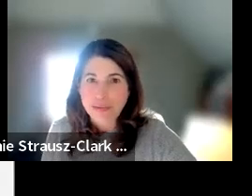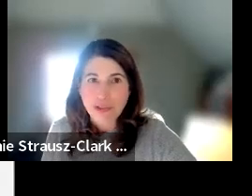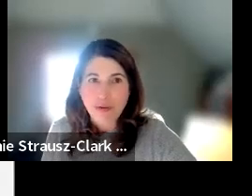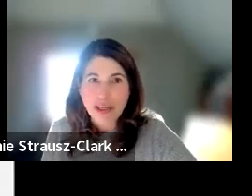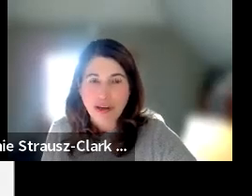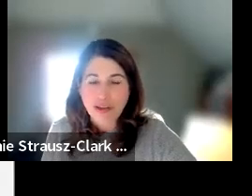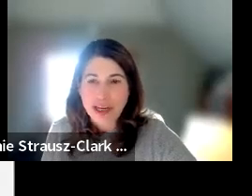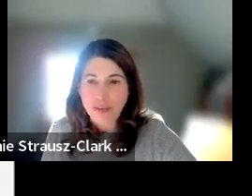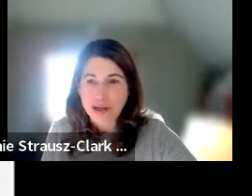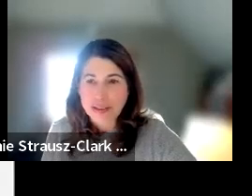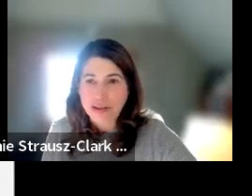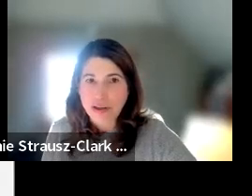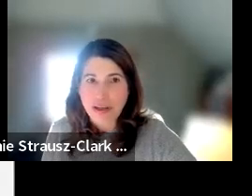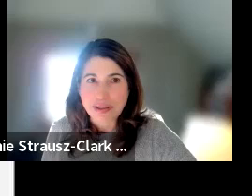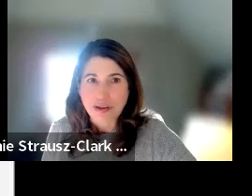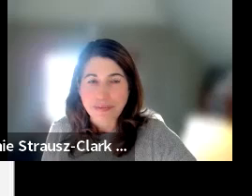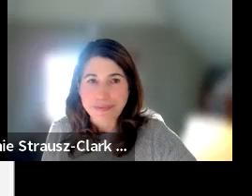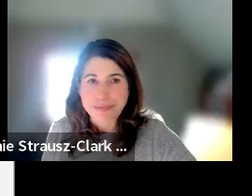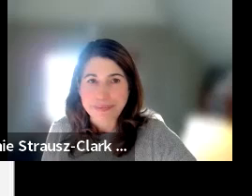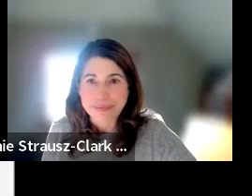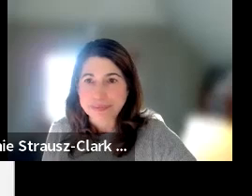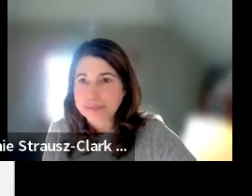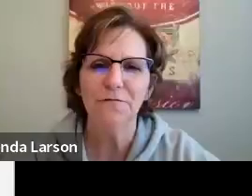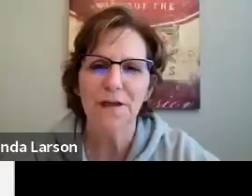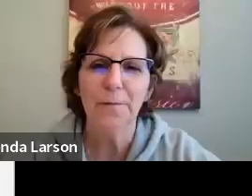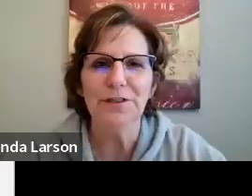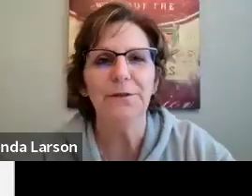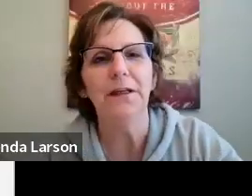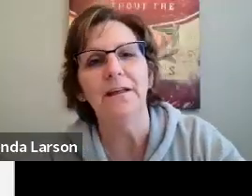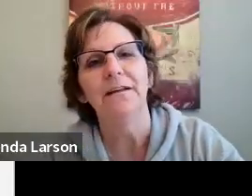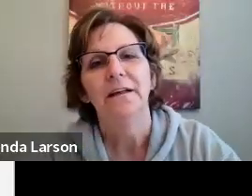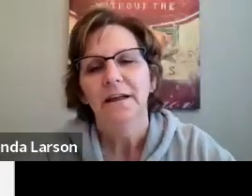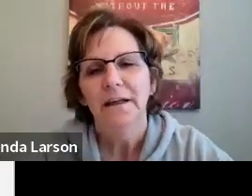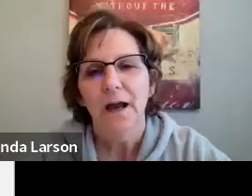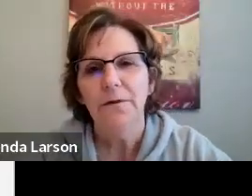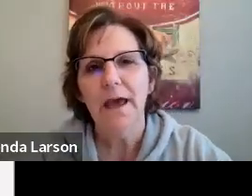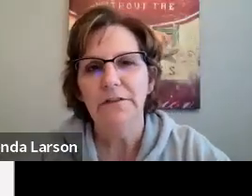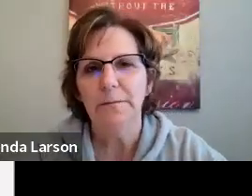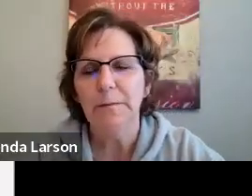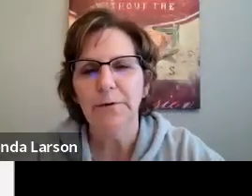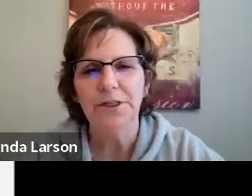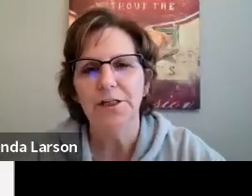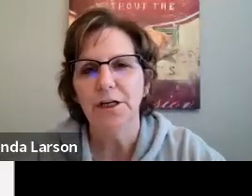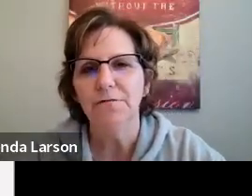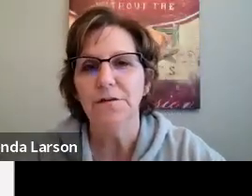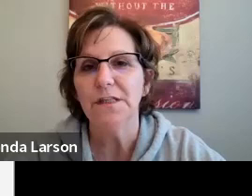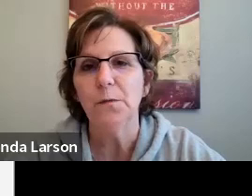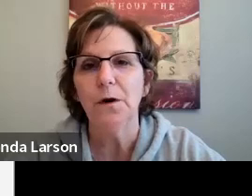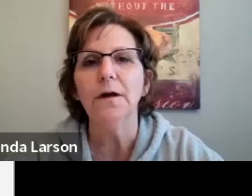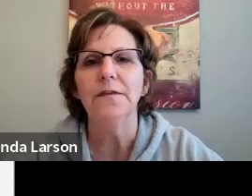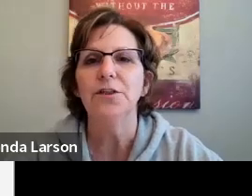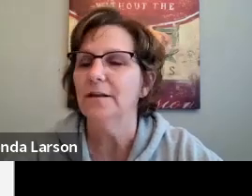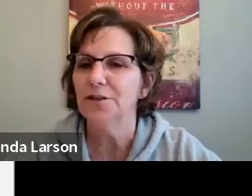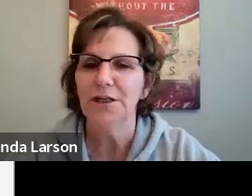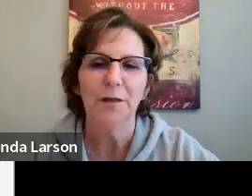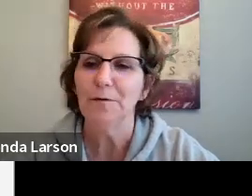Rhonda, when you're ready, turn on your camera and you can go ahead and start. Thank you for the opportunity. I really have a deep appreciation for this